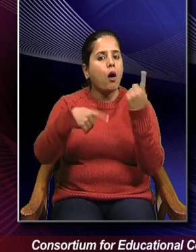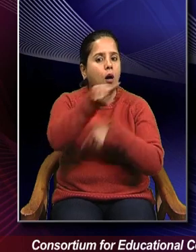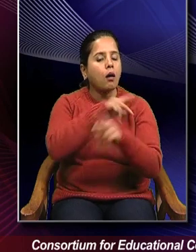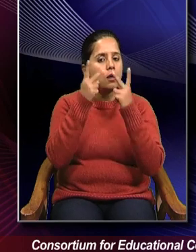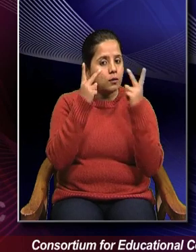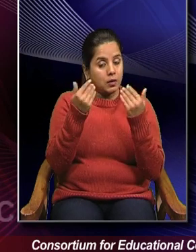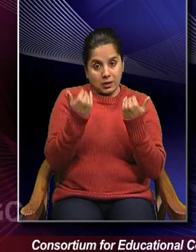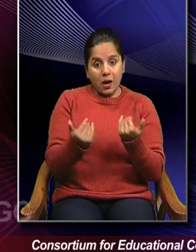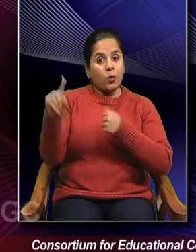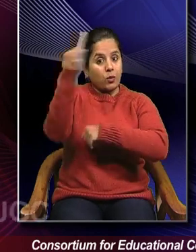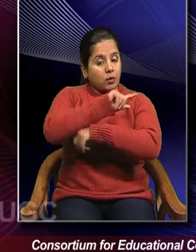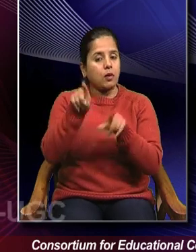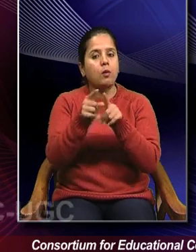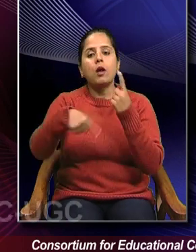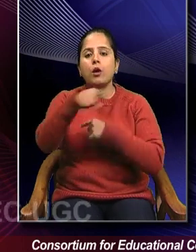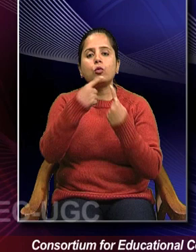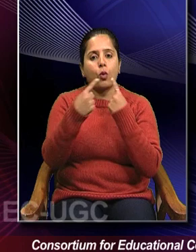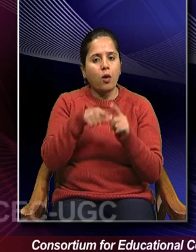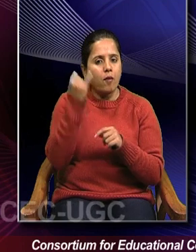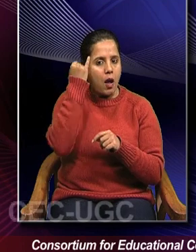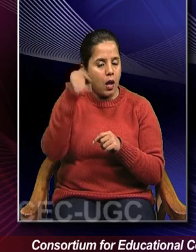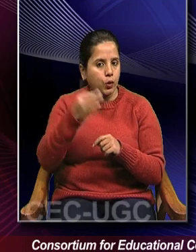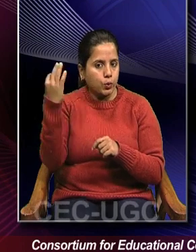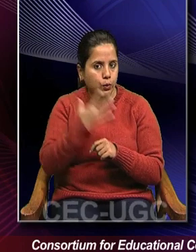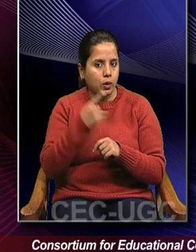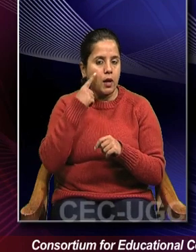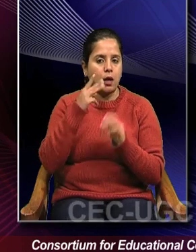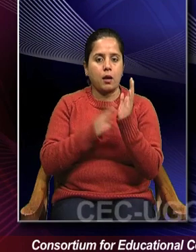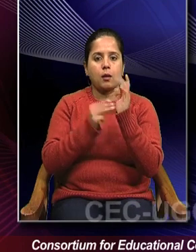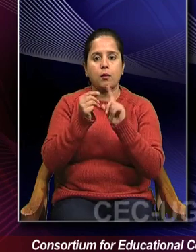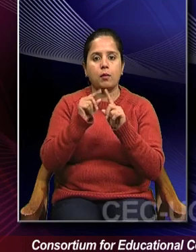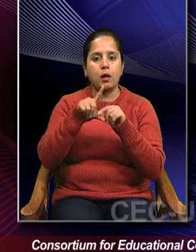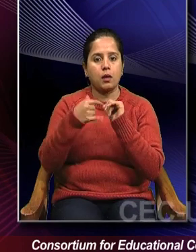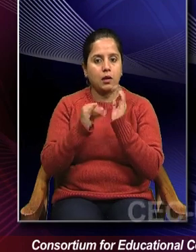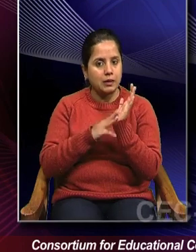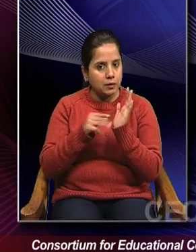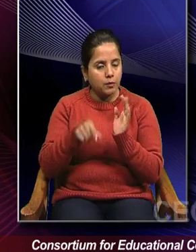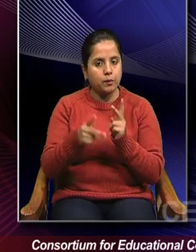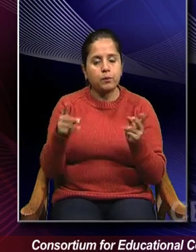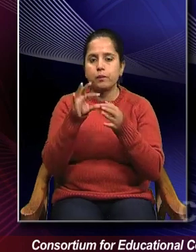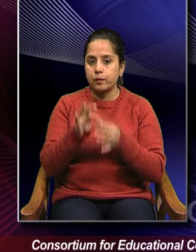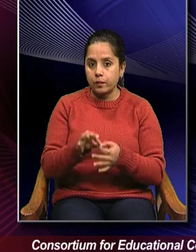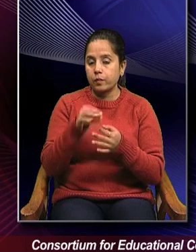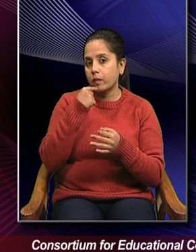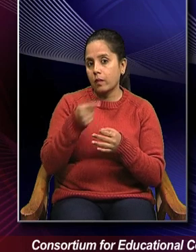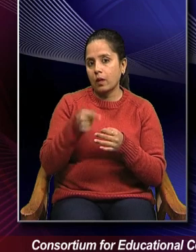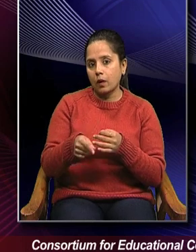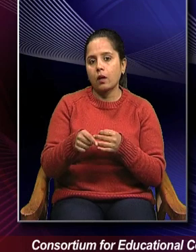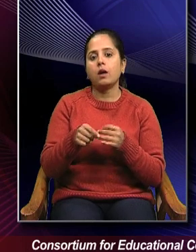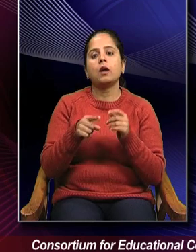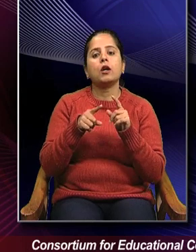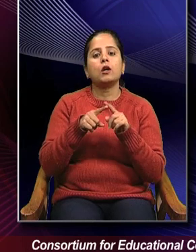And nowadays we also talk about the idea of new imperialism as well, which is in the context of the